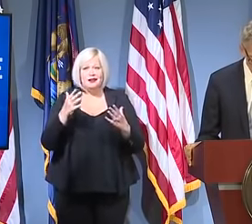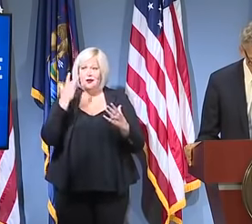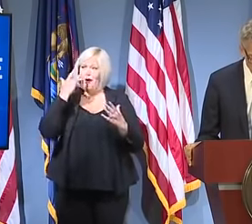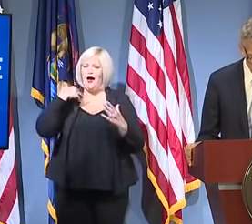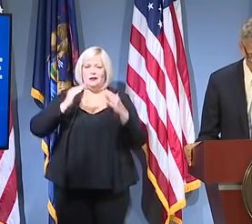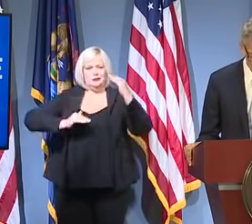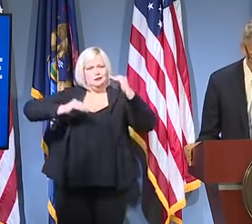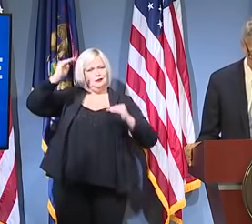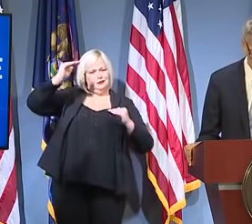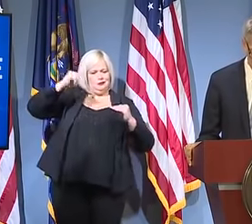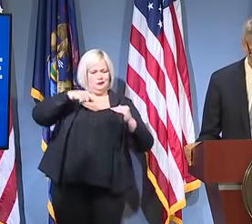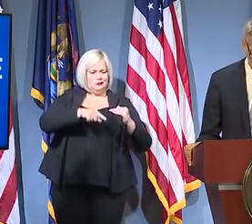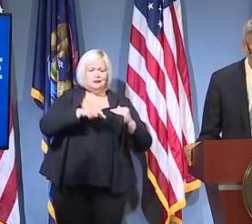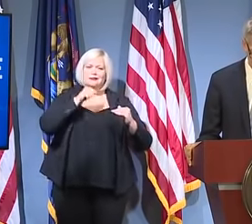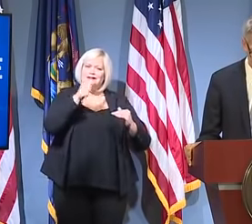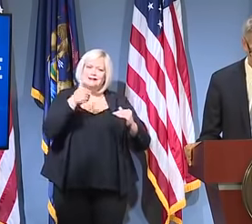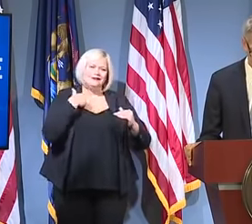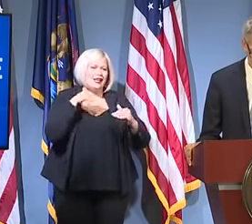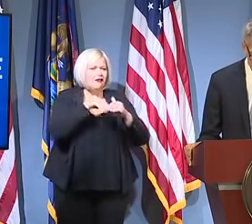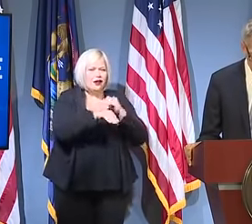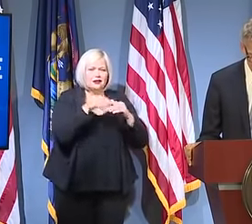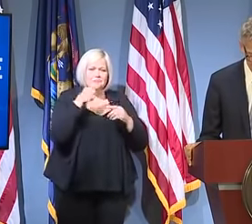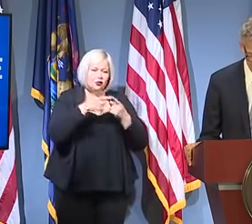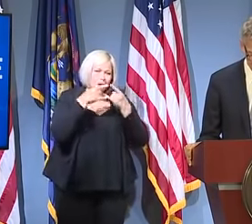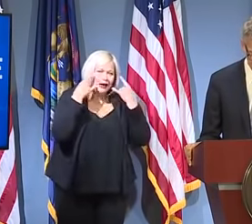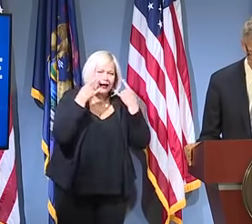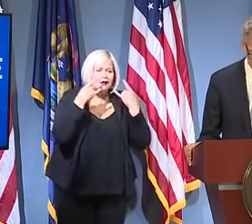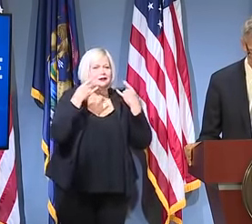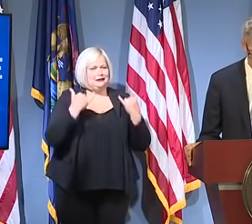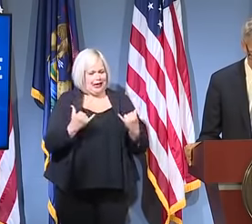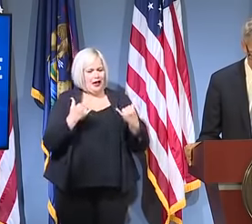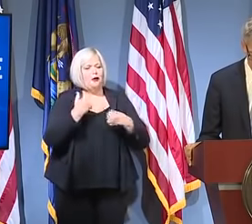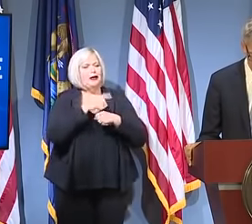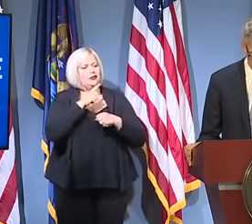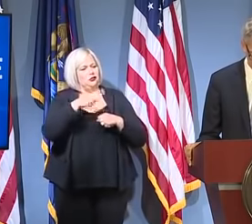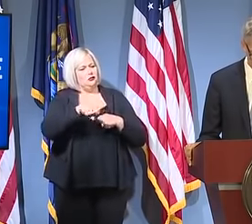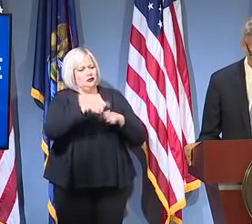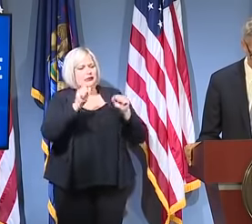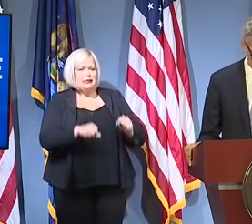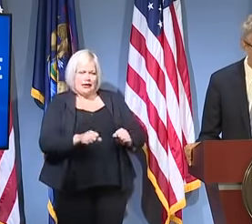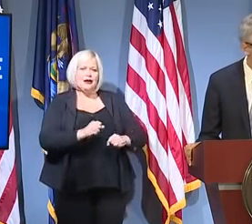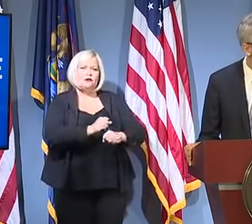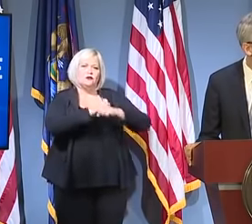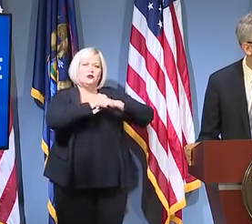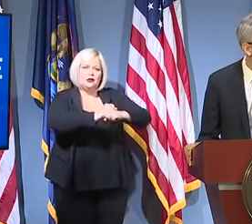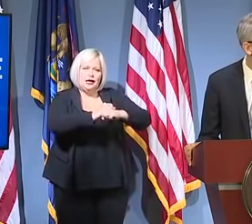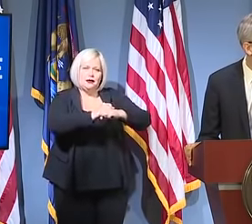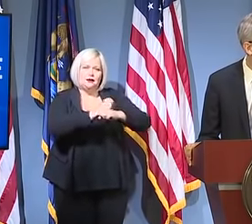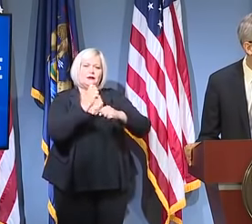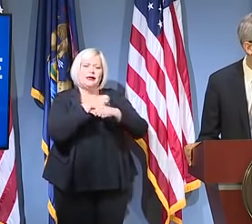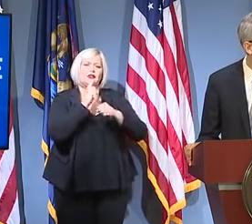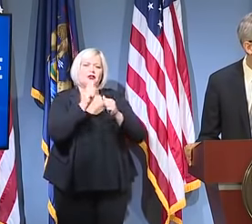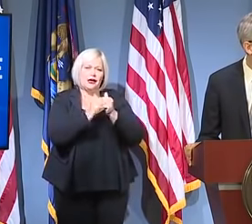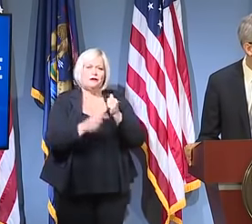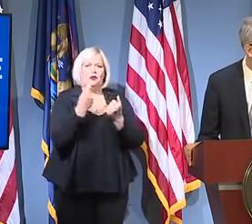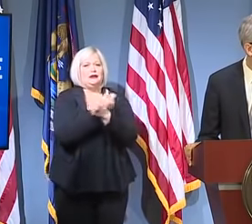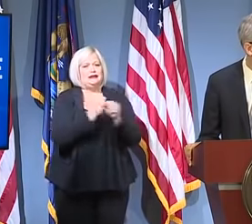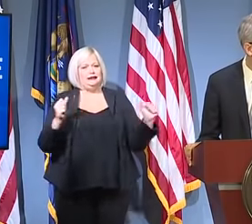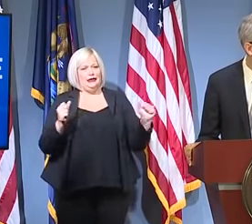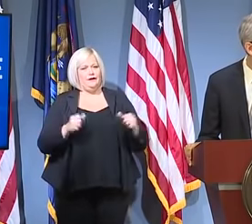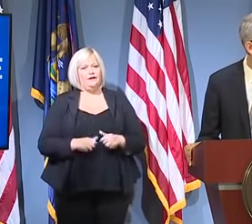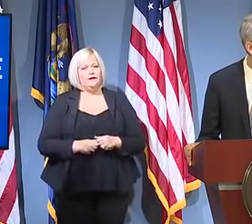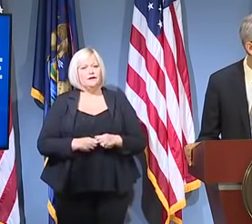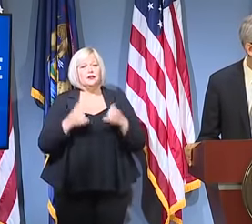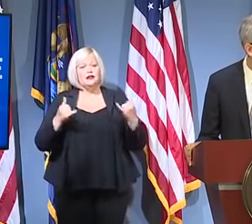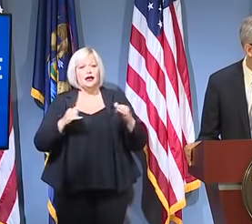This is just one more important way to make it easy for each Michigander to do their part and make all of us safer. And with that,